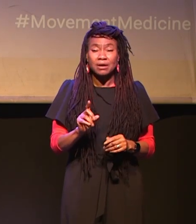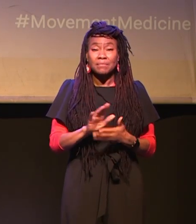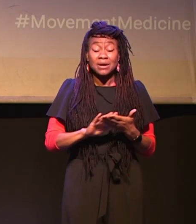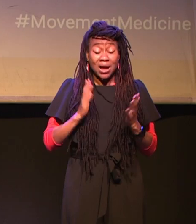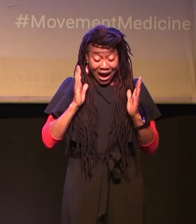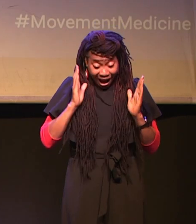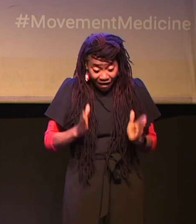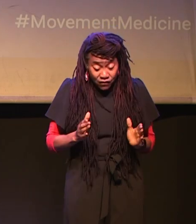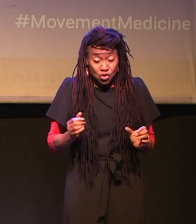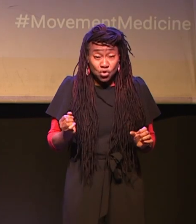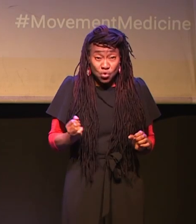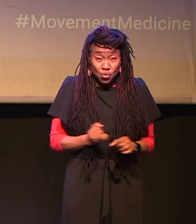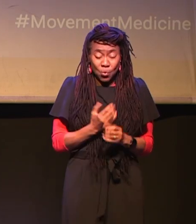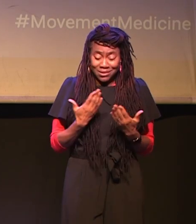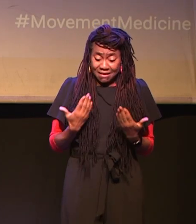now.